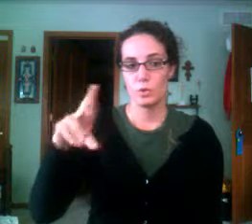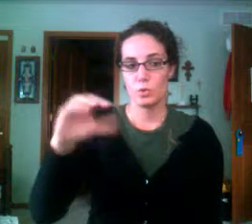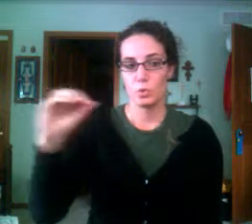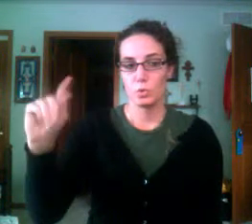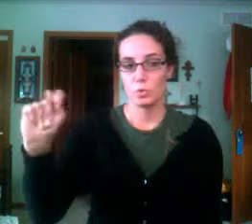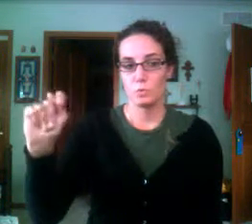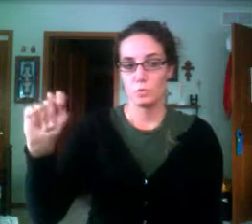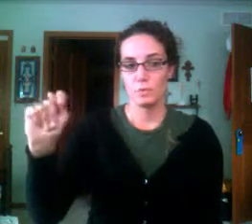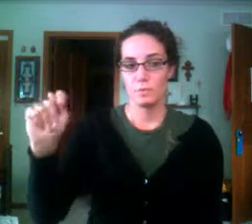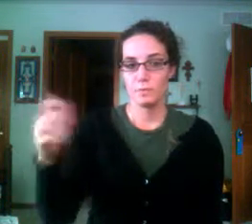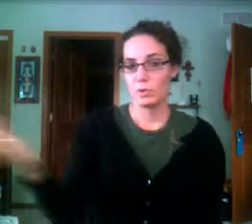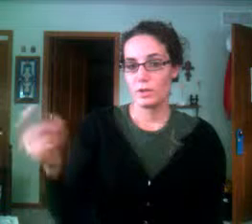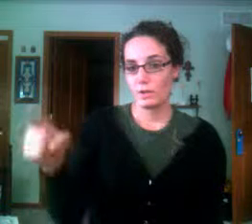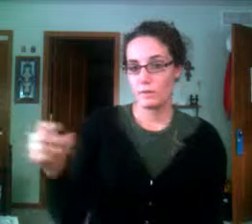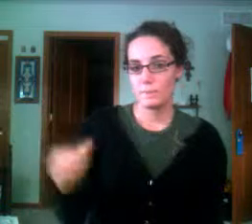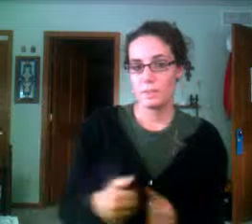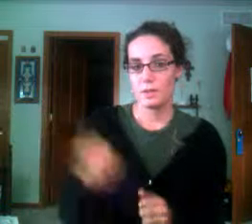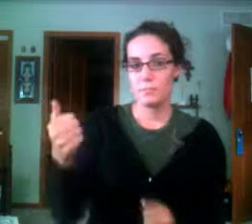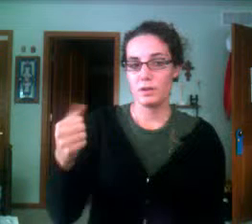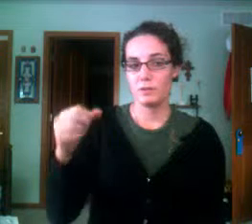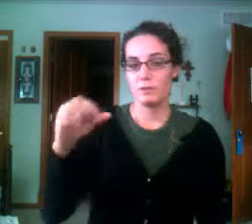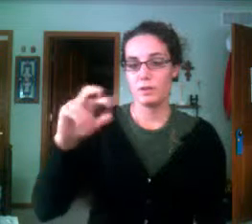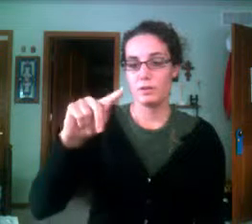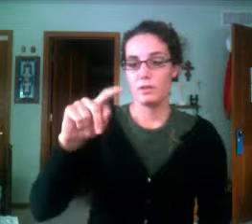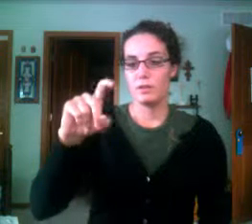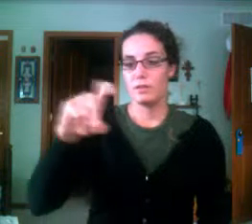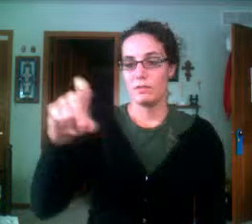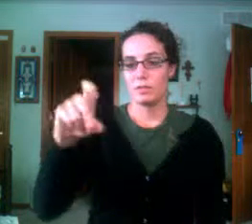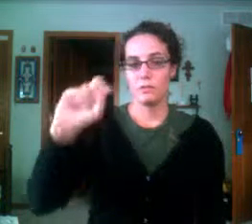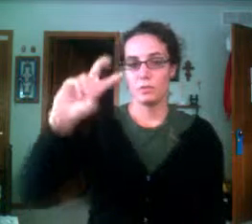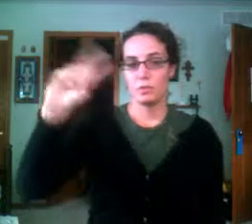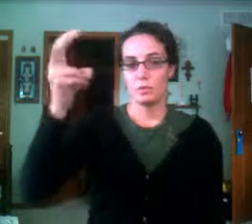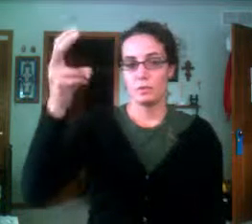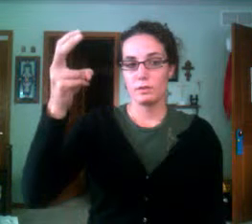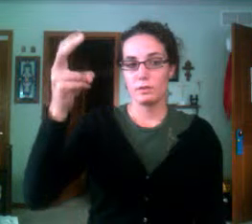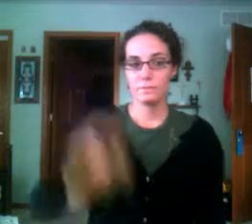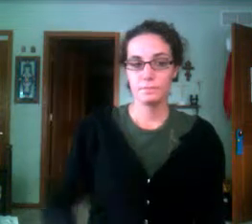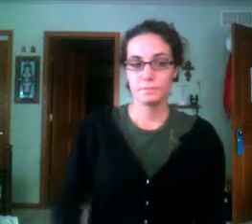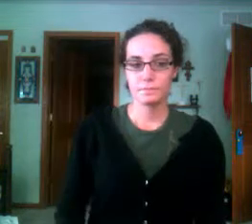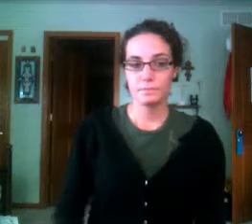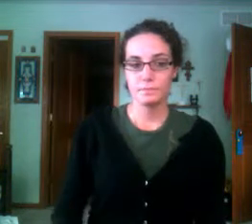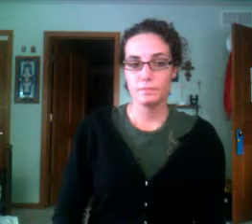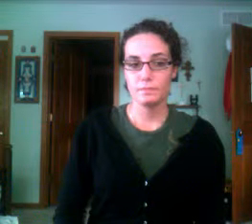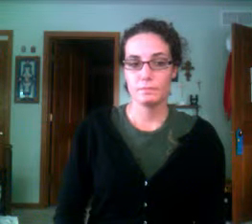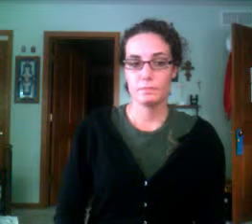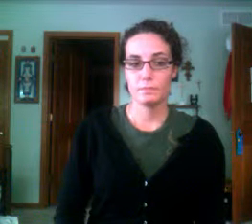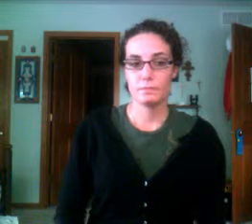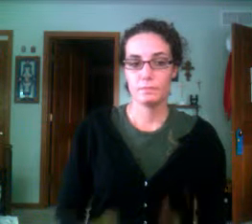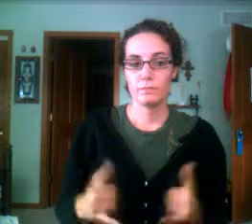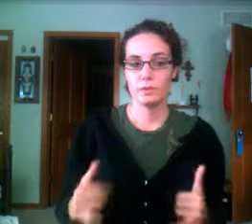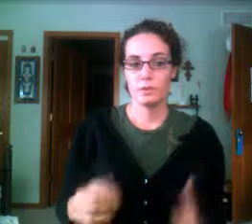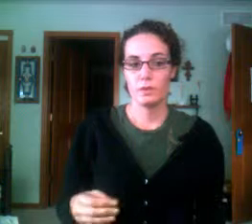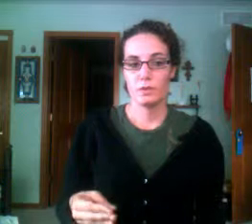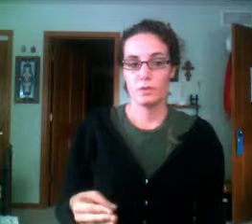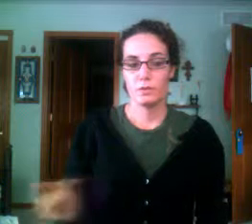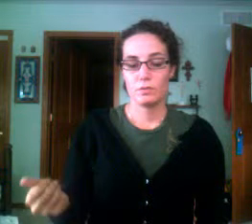Right here, above the x squared key. That's how you input a square root. Now, on some lower-end model calculators, like